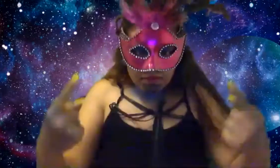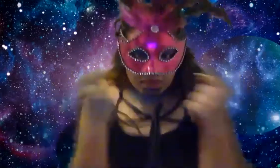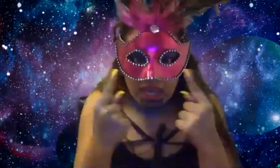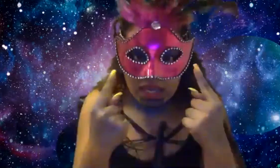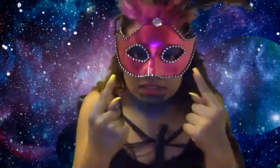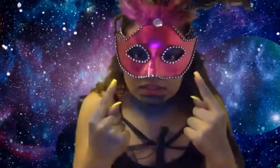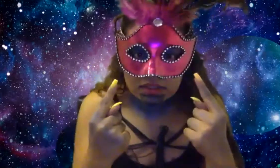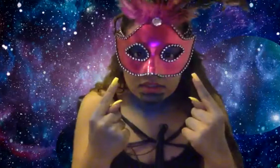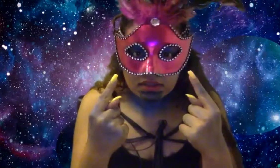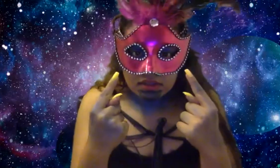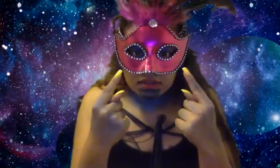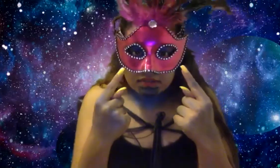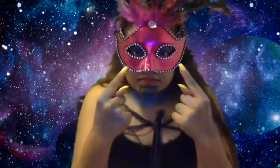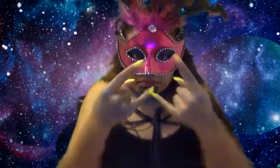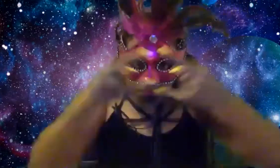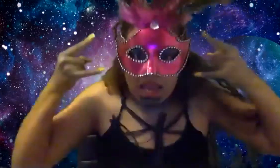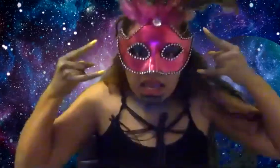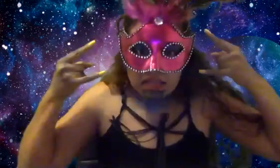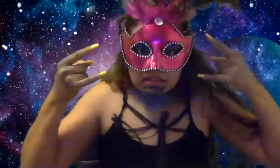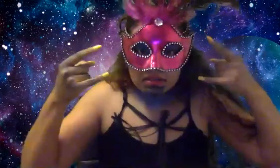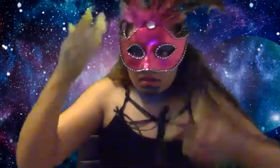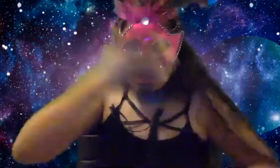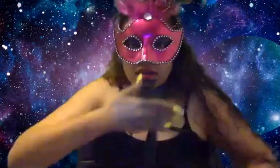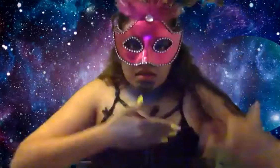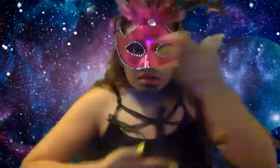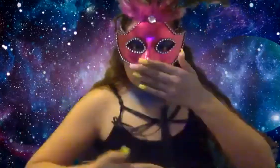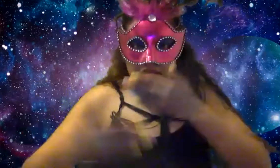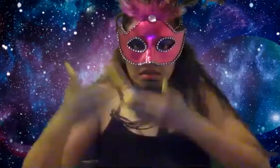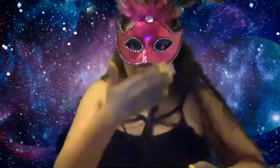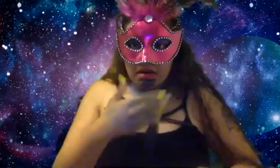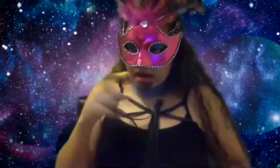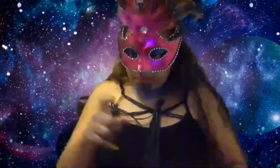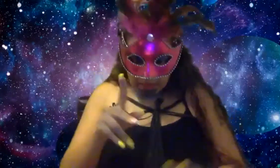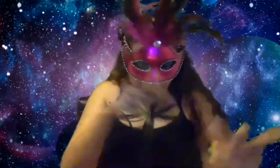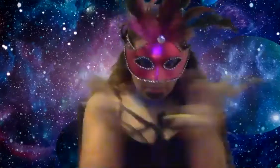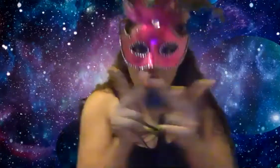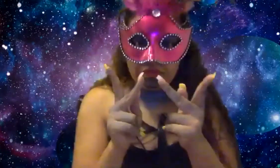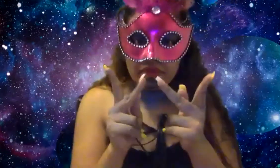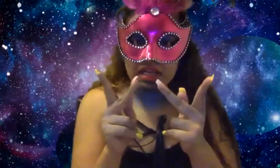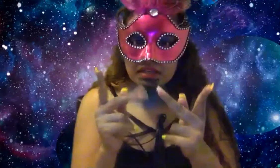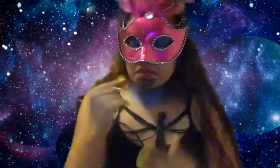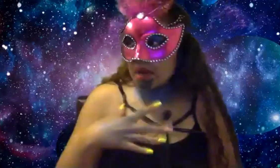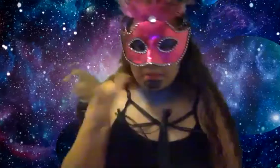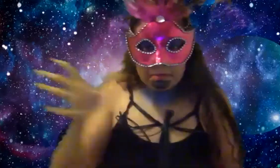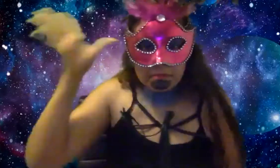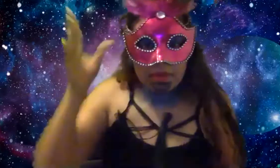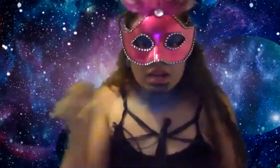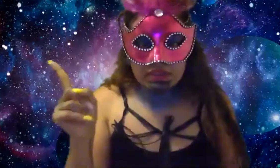deaf person. I'm tired of this mask that I wear, the passing, the covering up, the striving